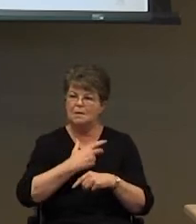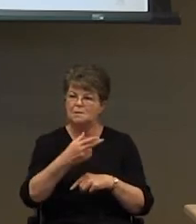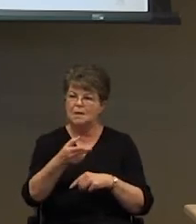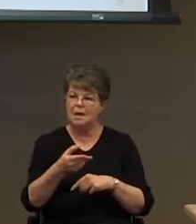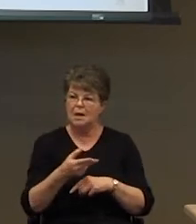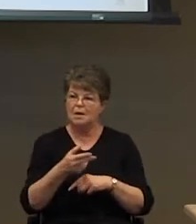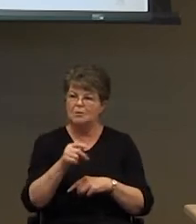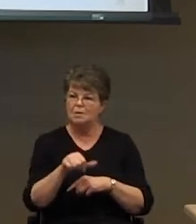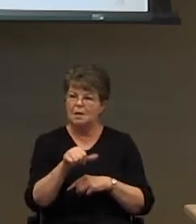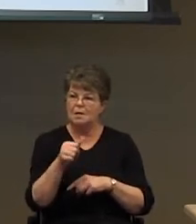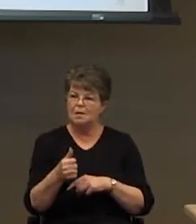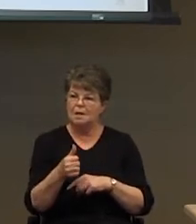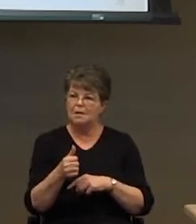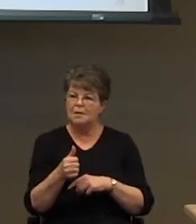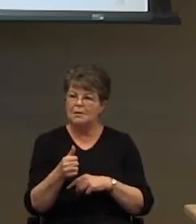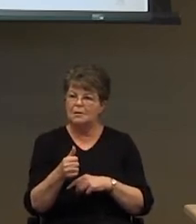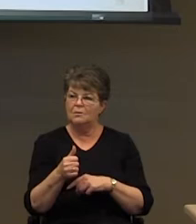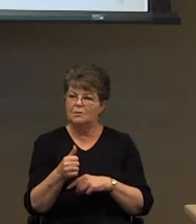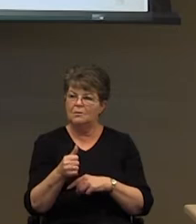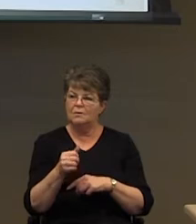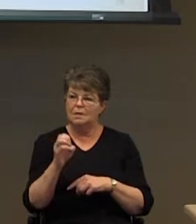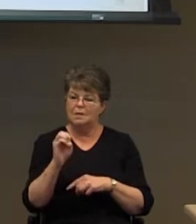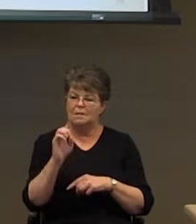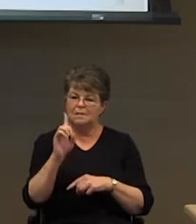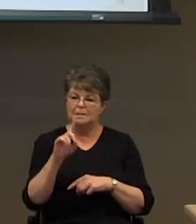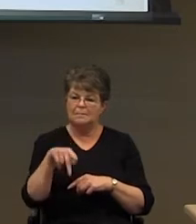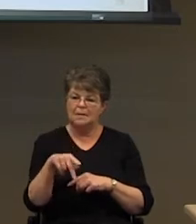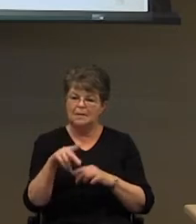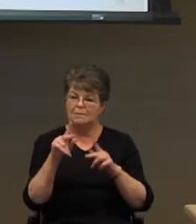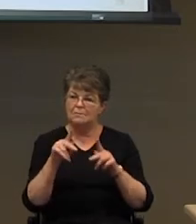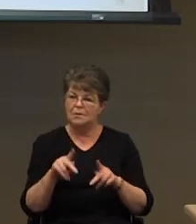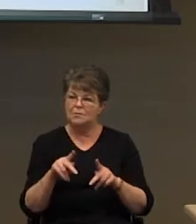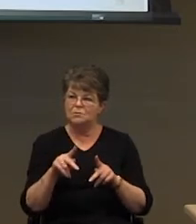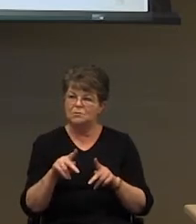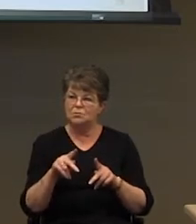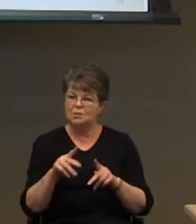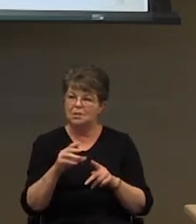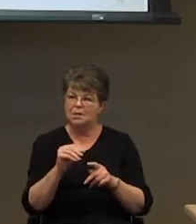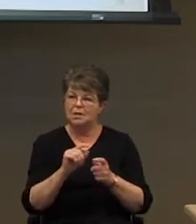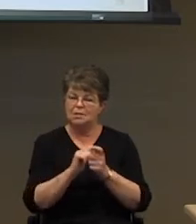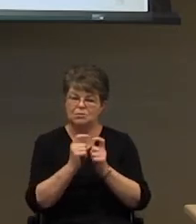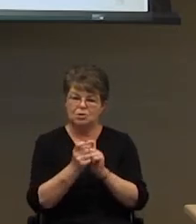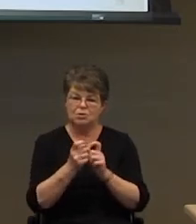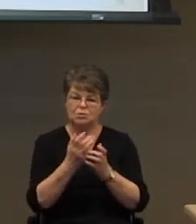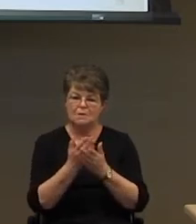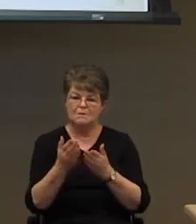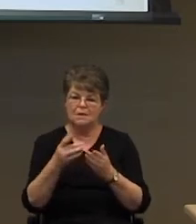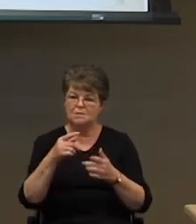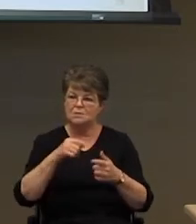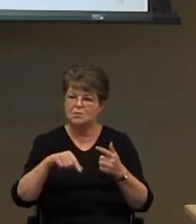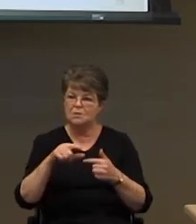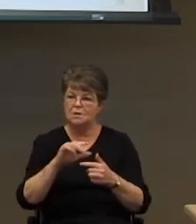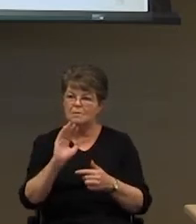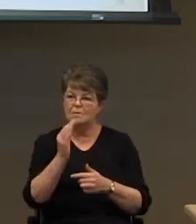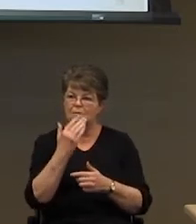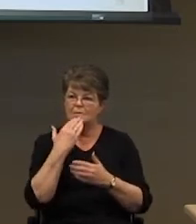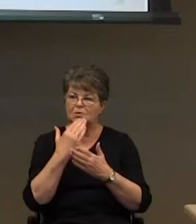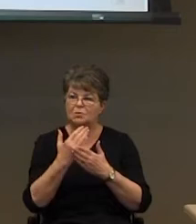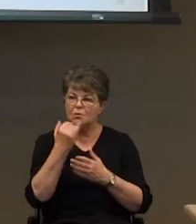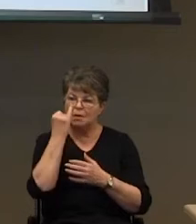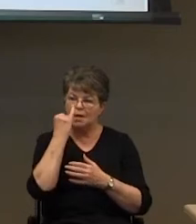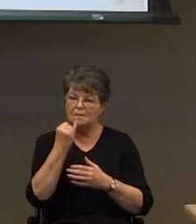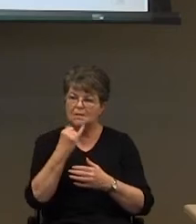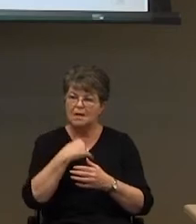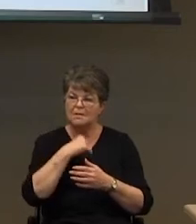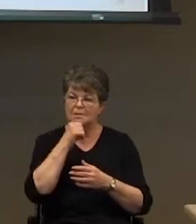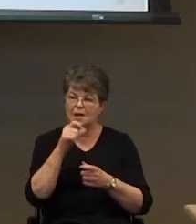another PDP person and changing things around. Probably a good idea. I'm